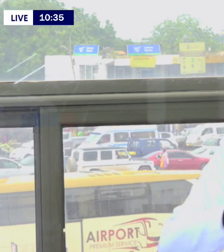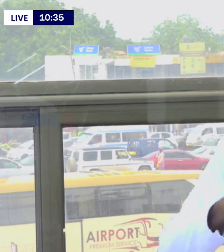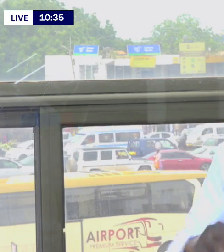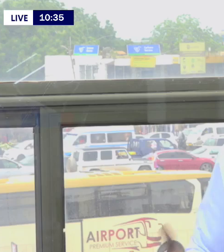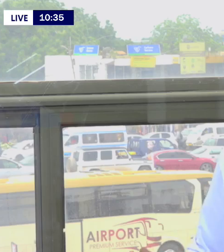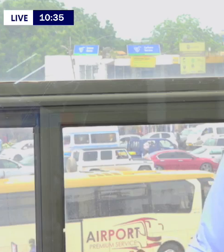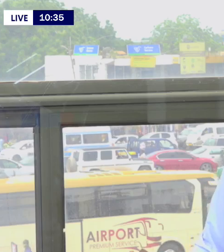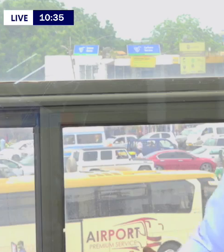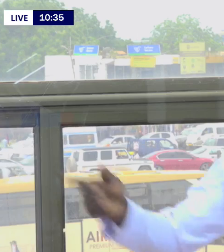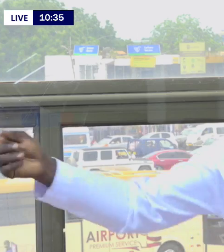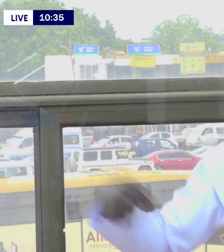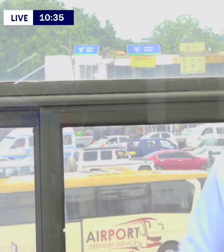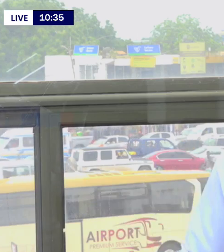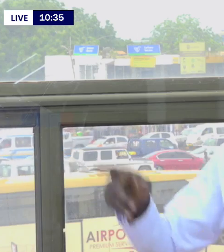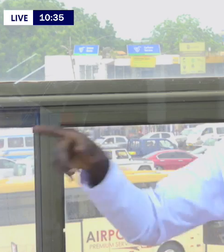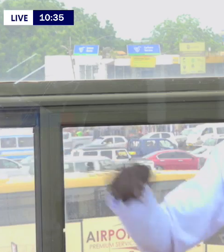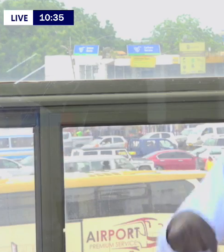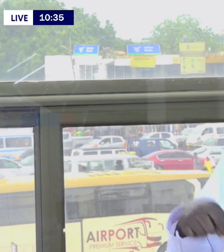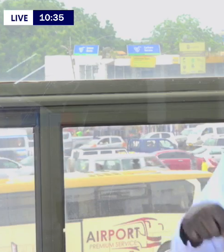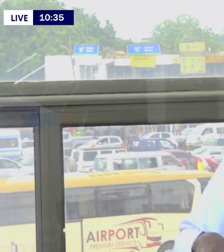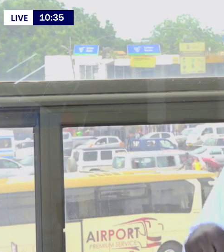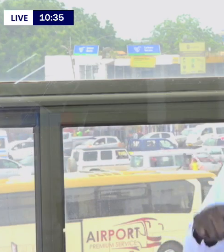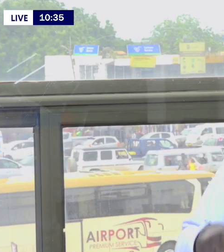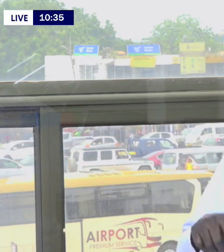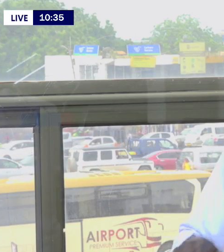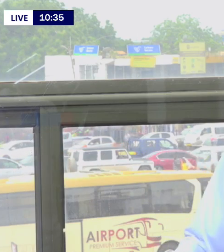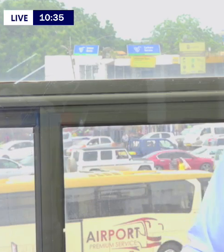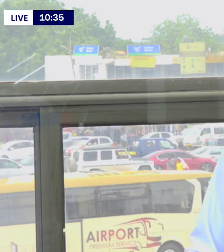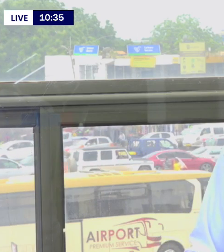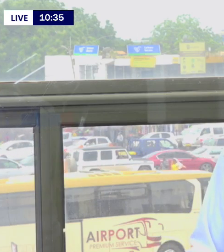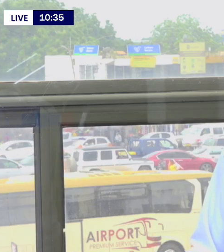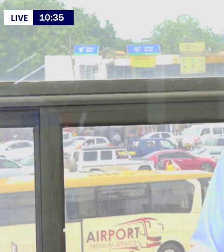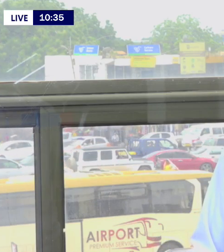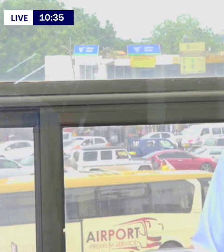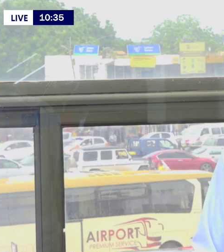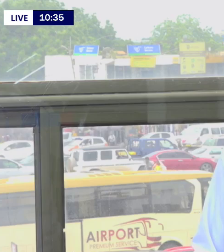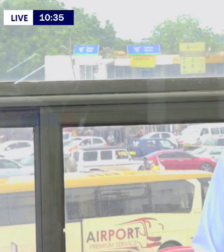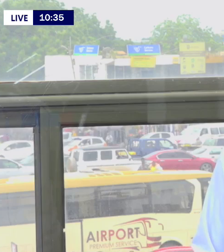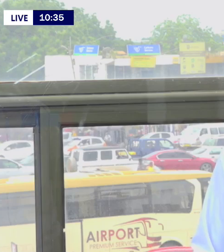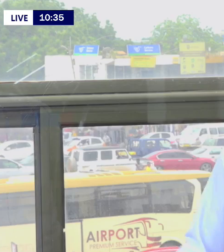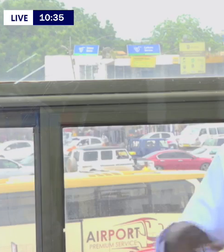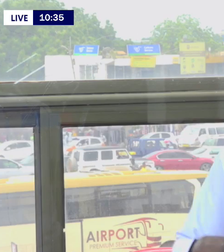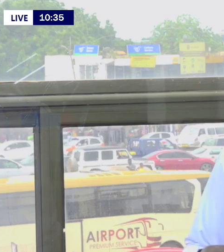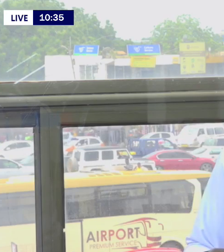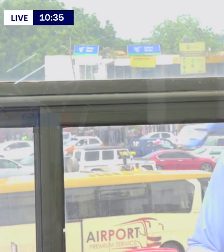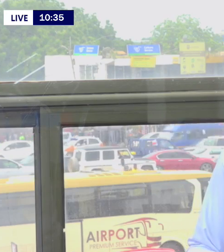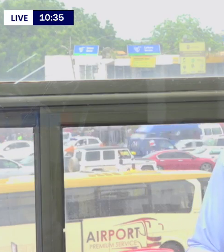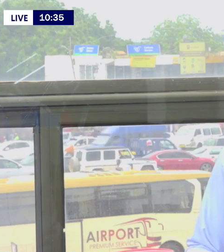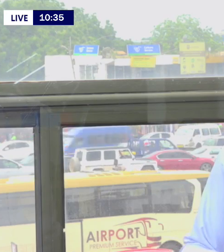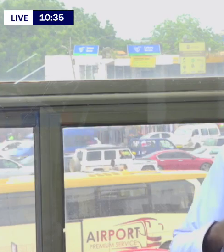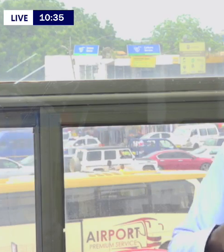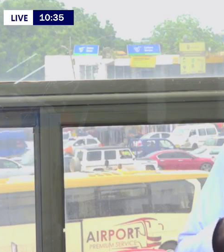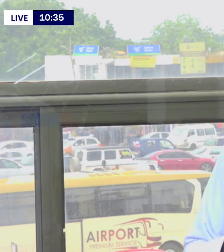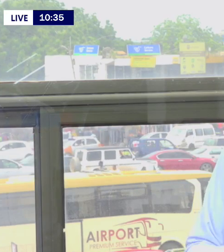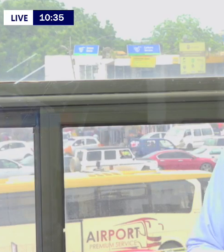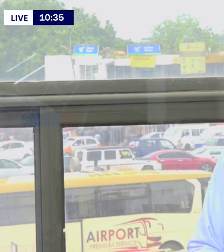distancing e be ye adwuma America for nti mo pese mo kire ye nse America for Donald Trump se omo nko jiska no hu kills ni bi